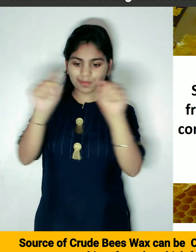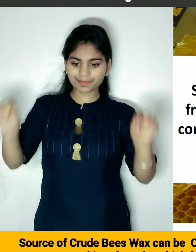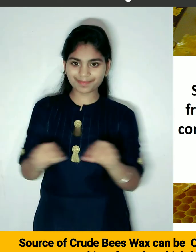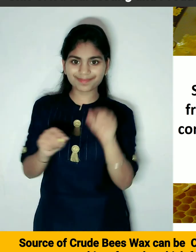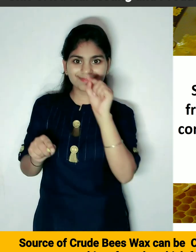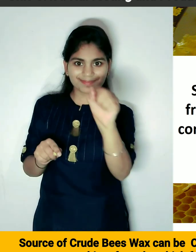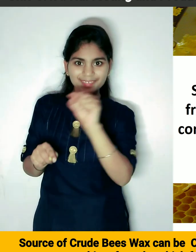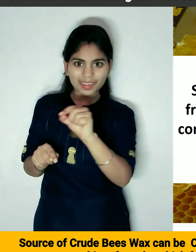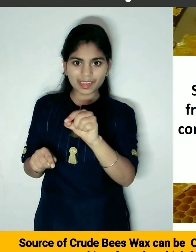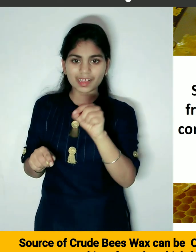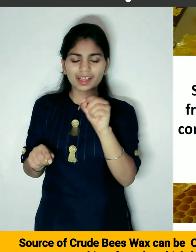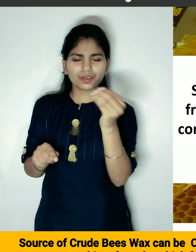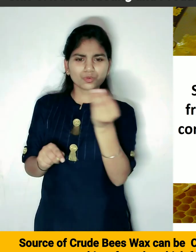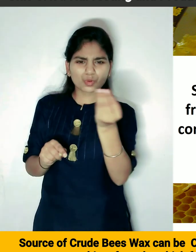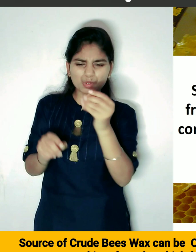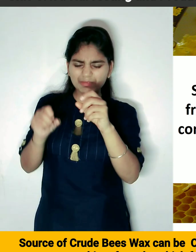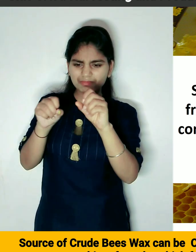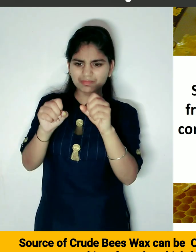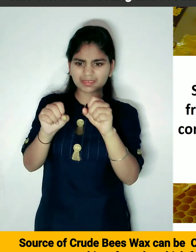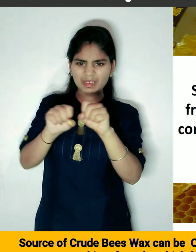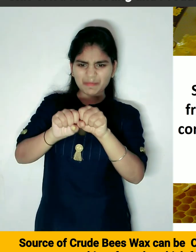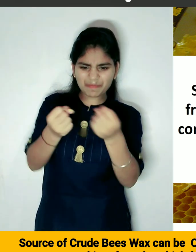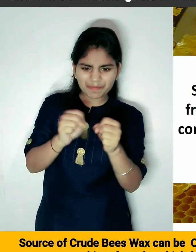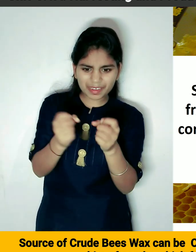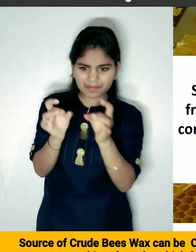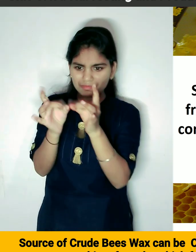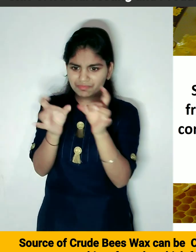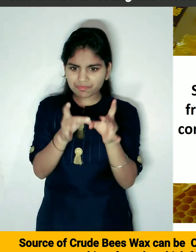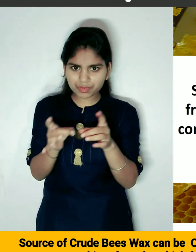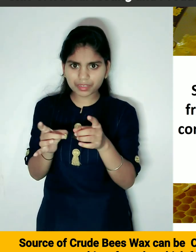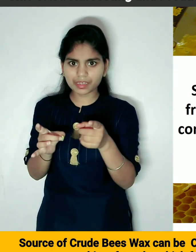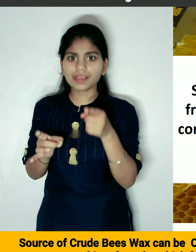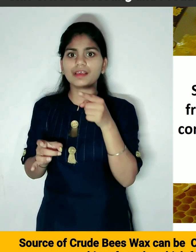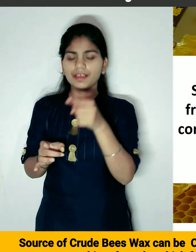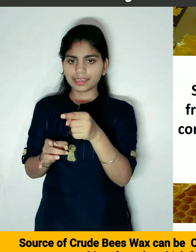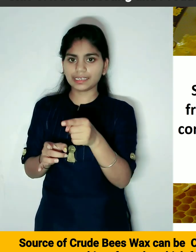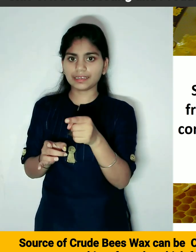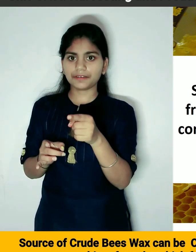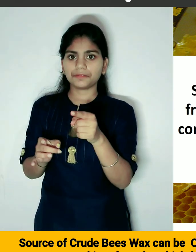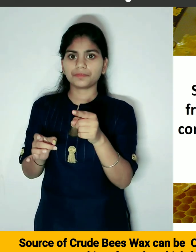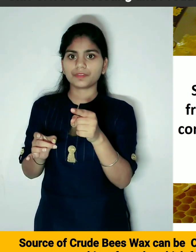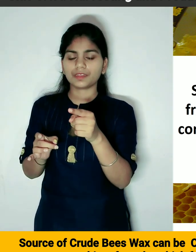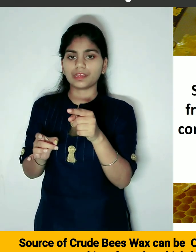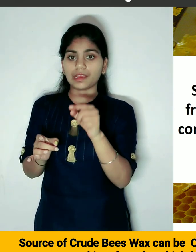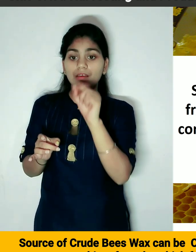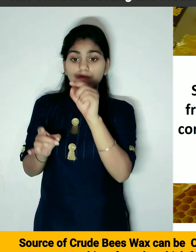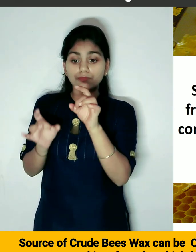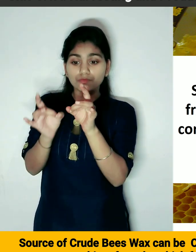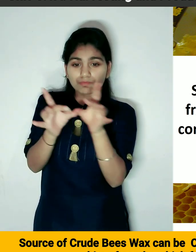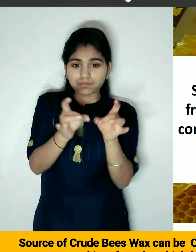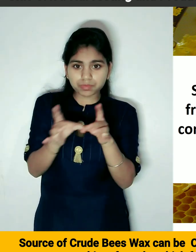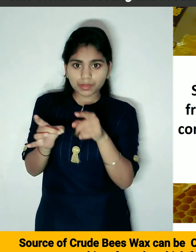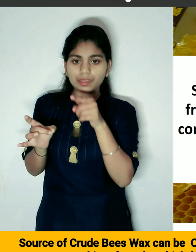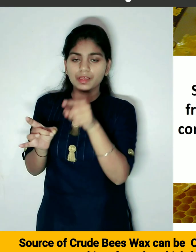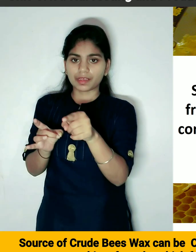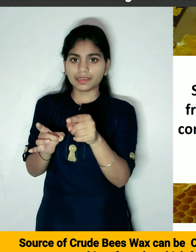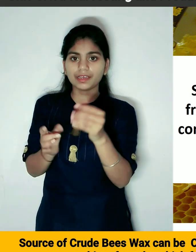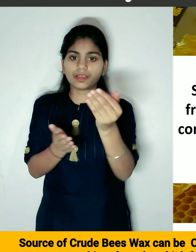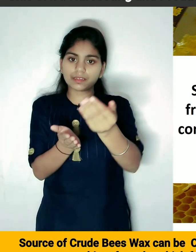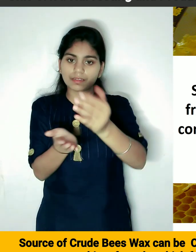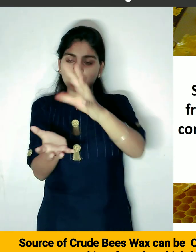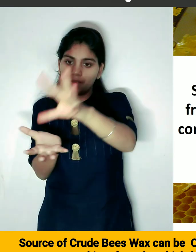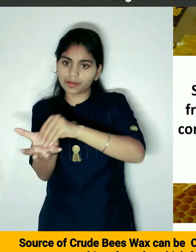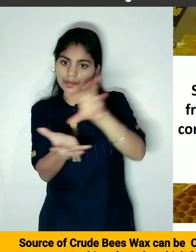honeycombs, pieces of broken bits of combs which fall into honey extractor,